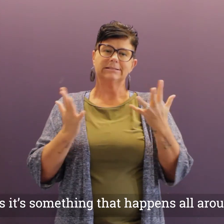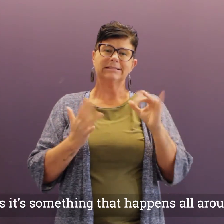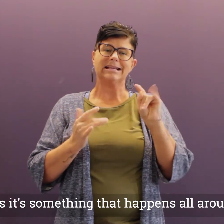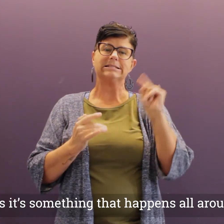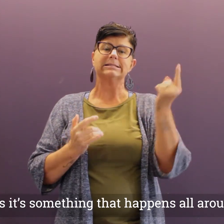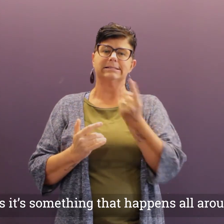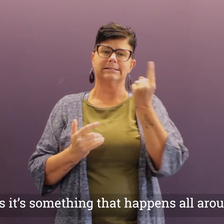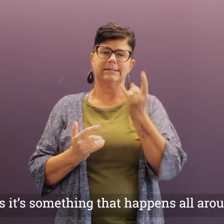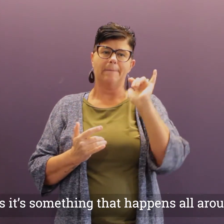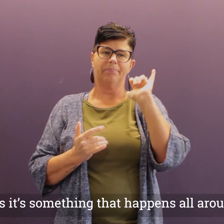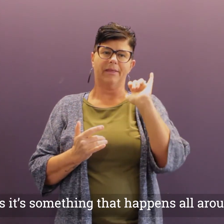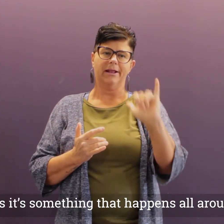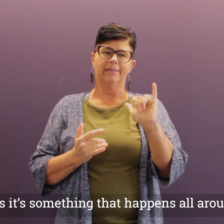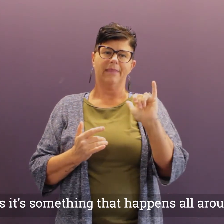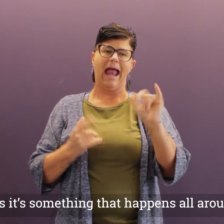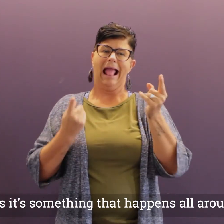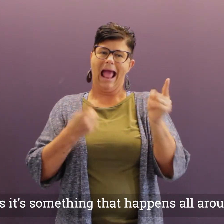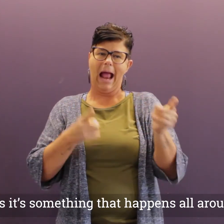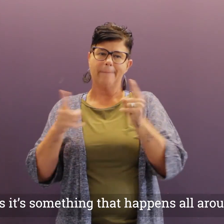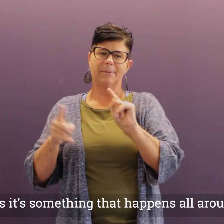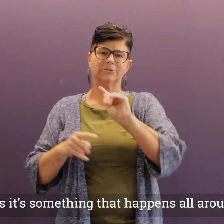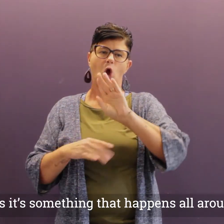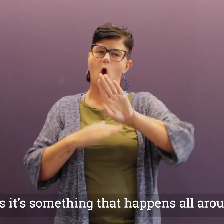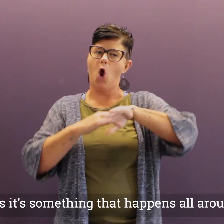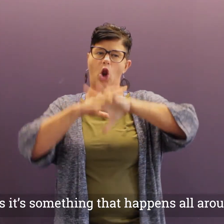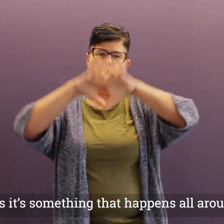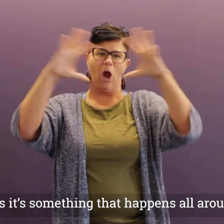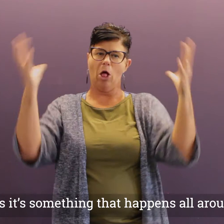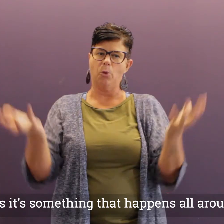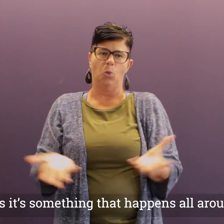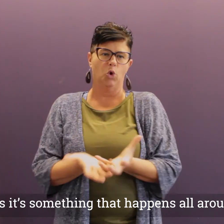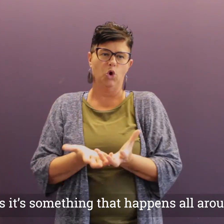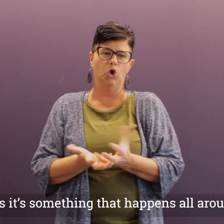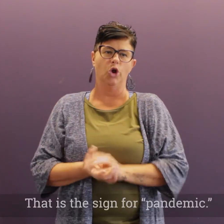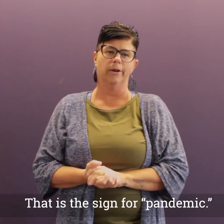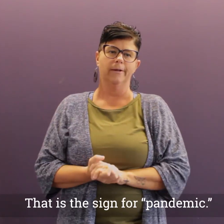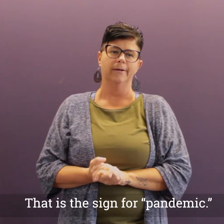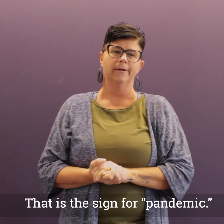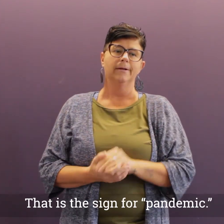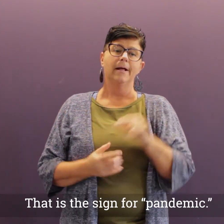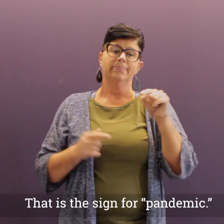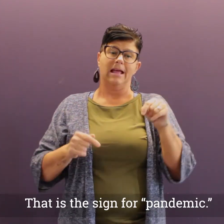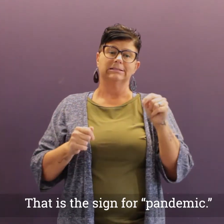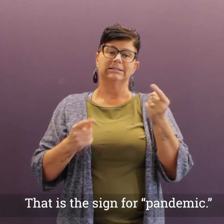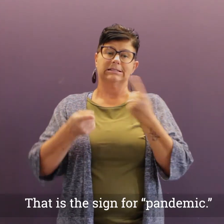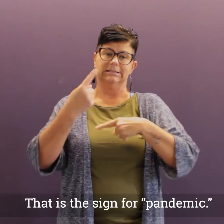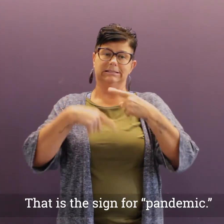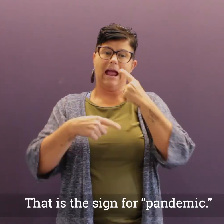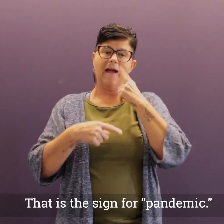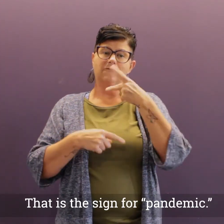That means it's something that happens all around the world. This is the sign for pandemic.